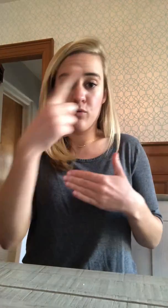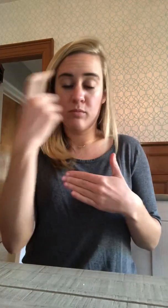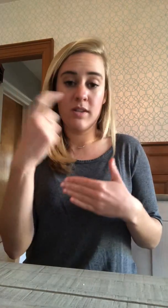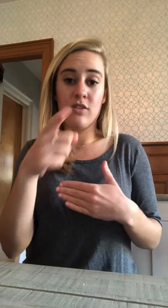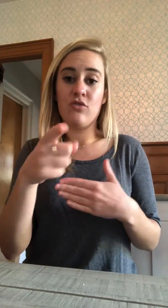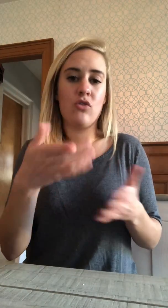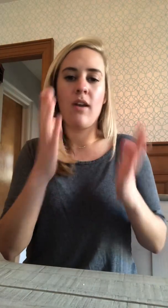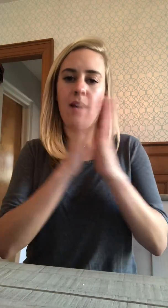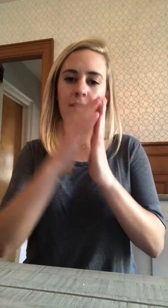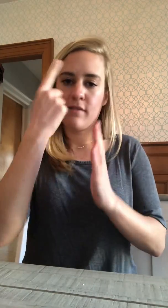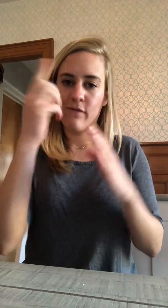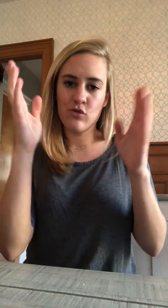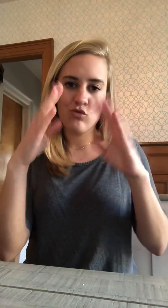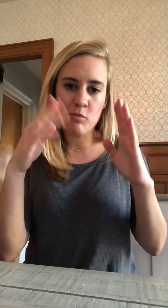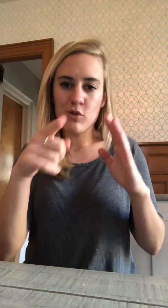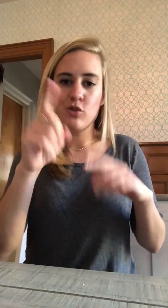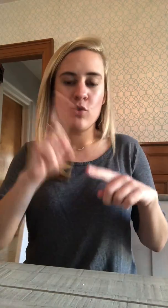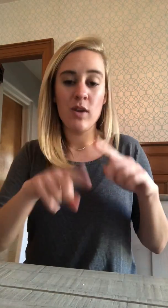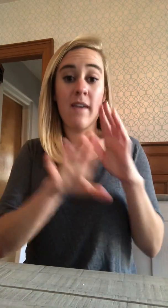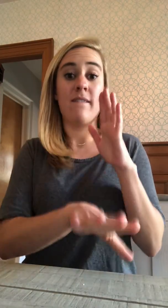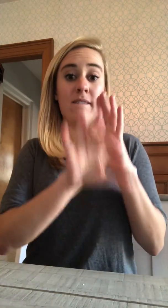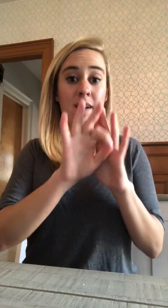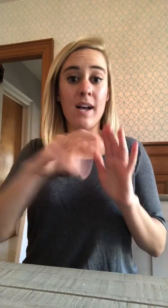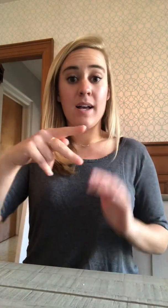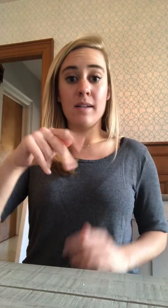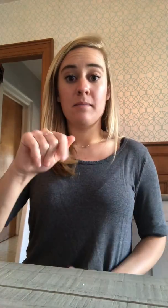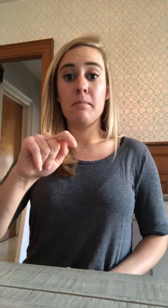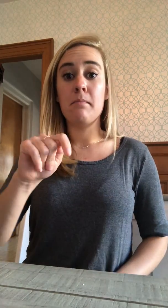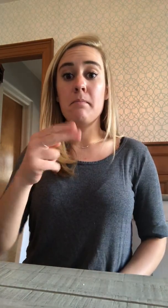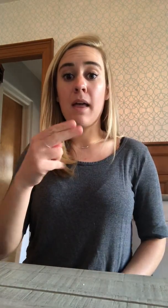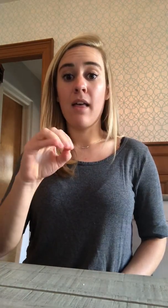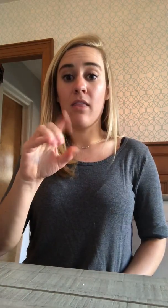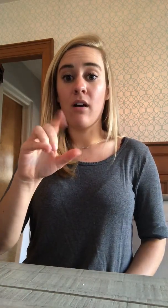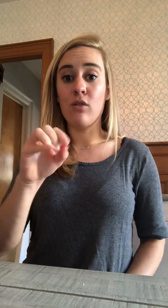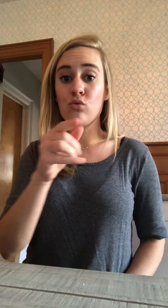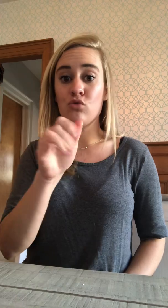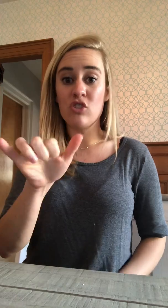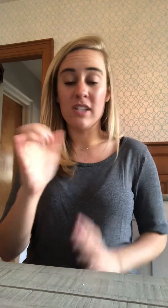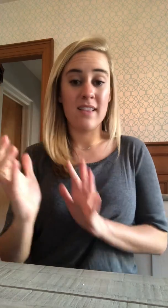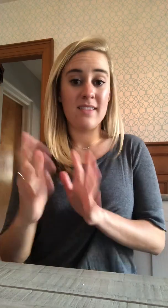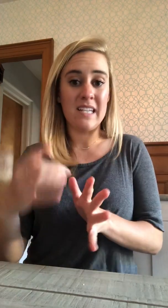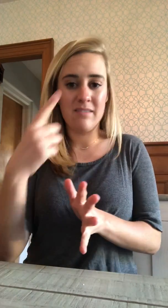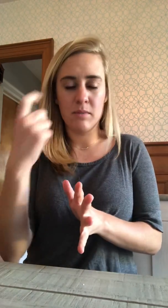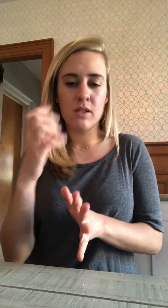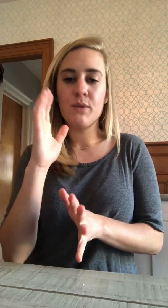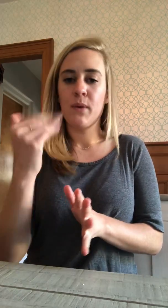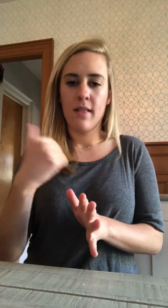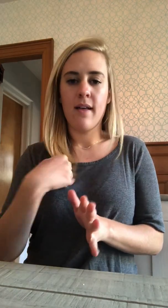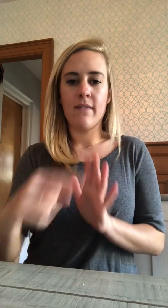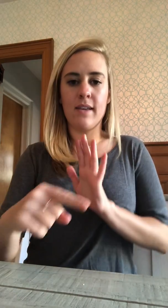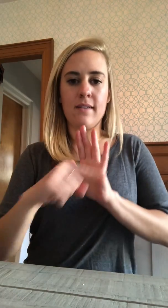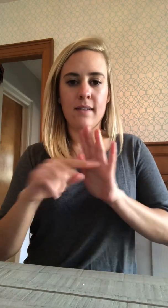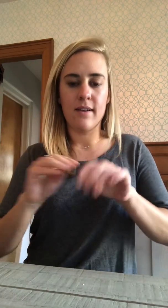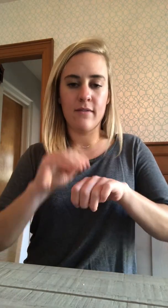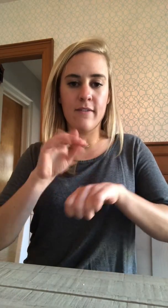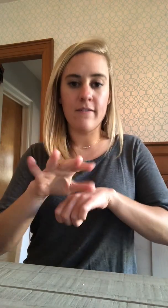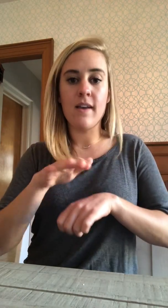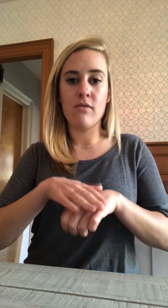identify pathology and then leave it, because that's going to come back to have a negative effect on the person. And you can't treat